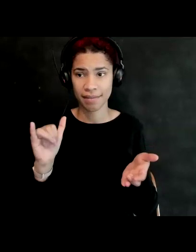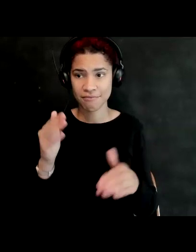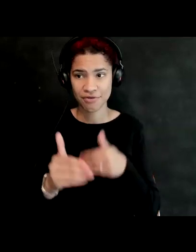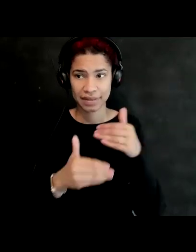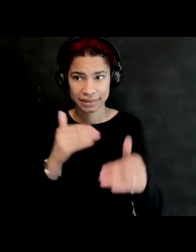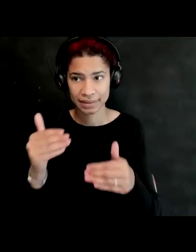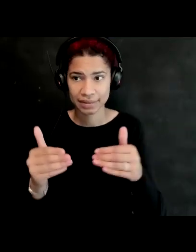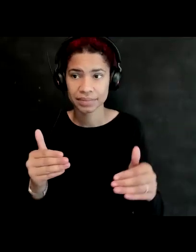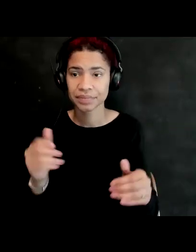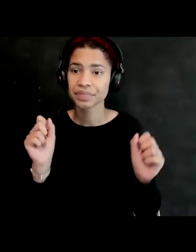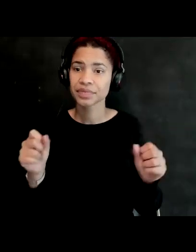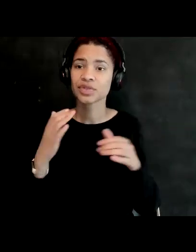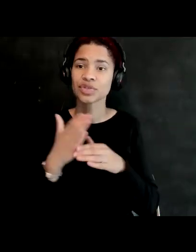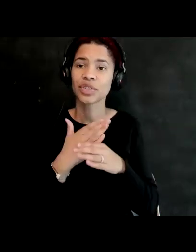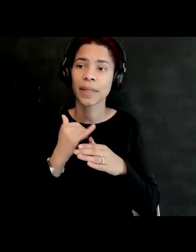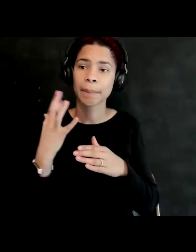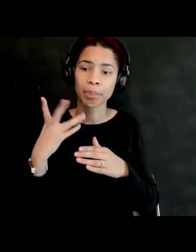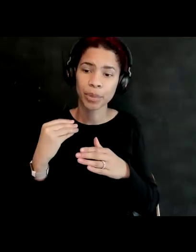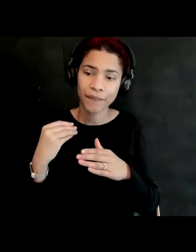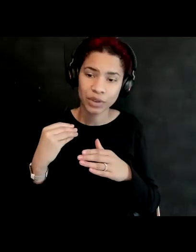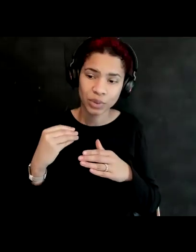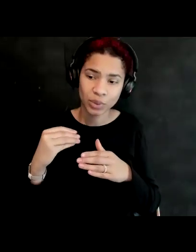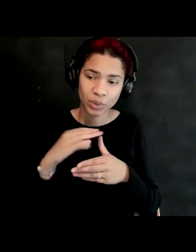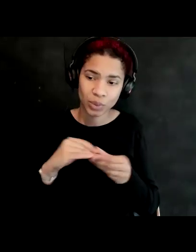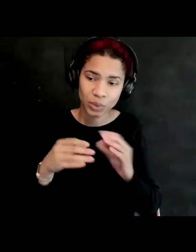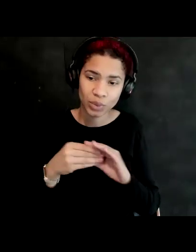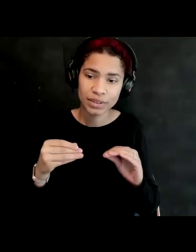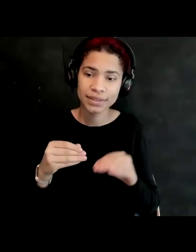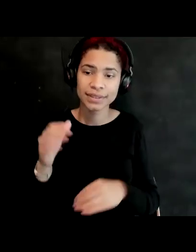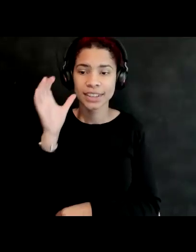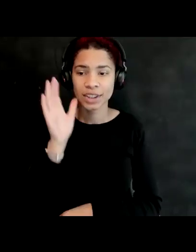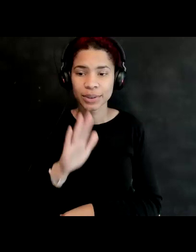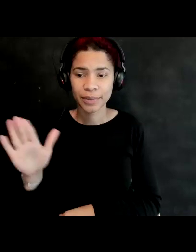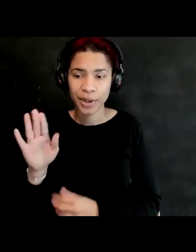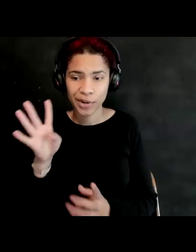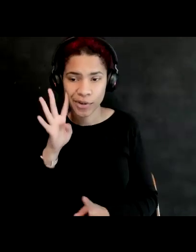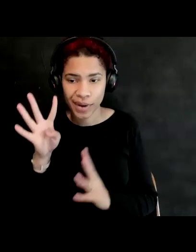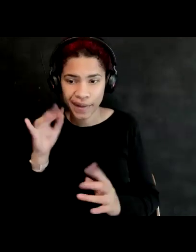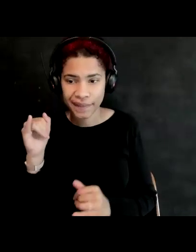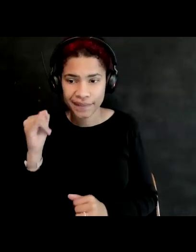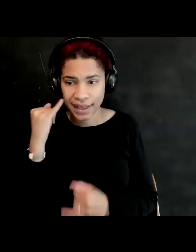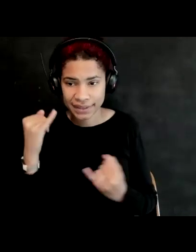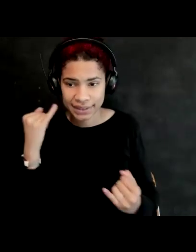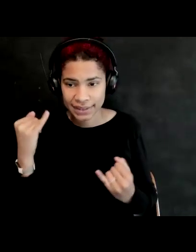get to share these beautiful stories, you get to hear people's beautiful creative ideas.